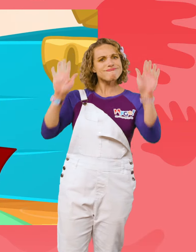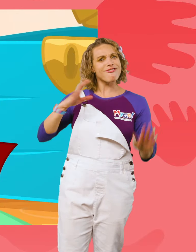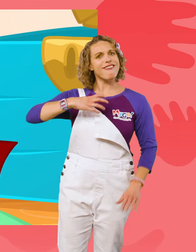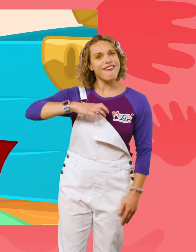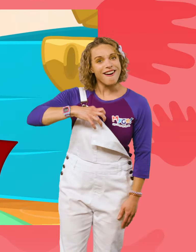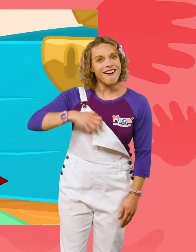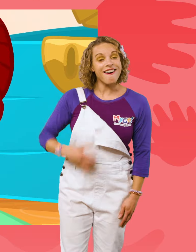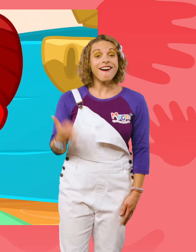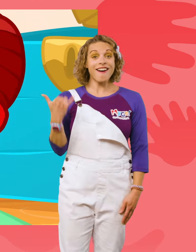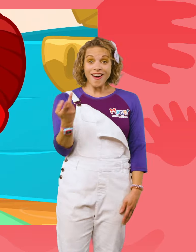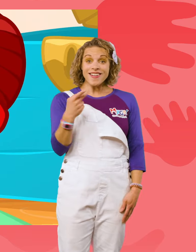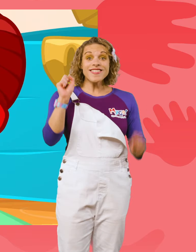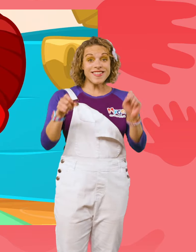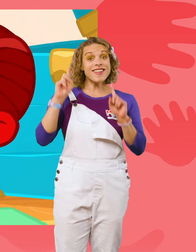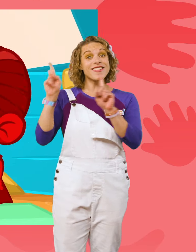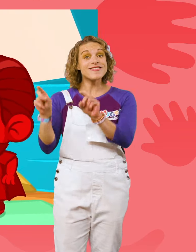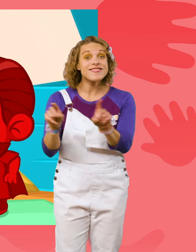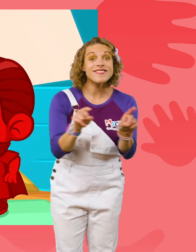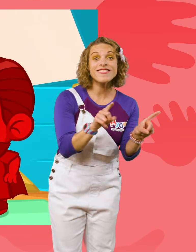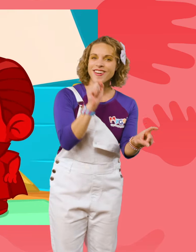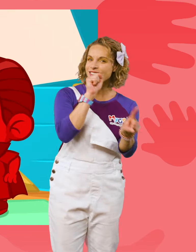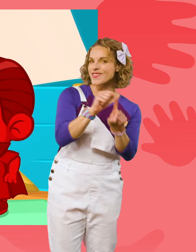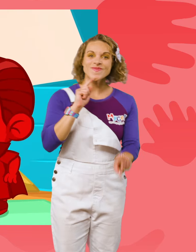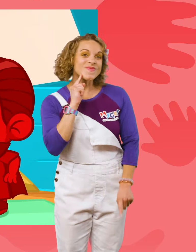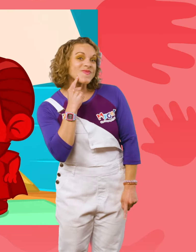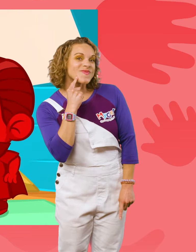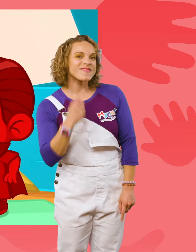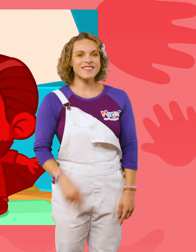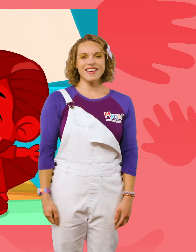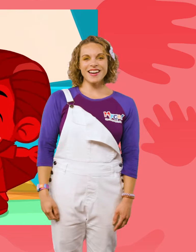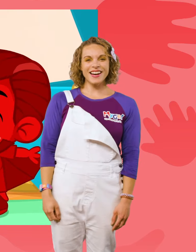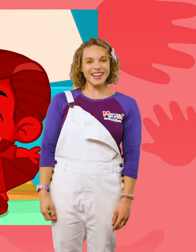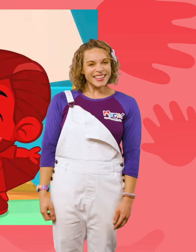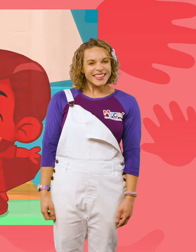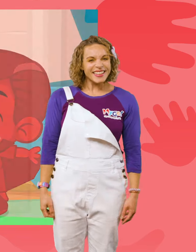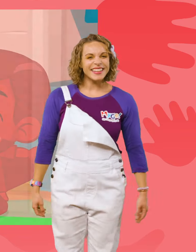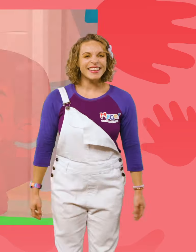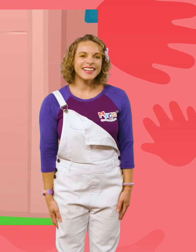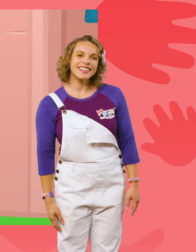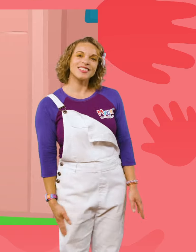That looks great, Morphle. Now we can go trick-or-treating.